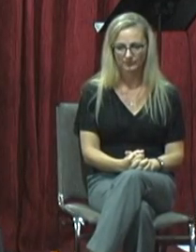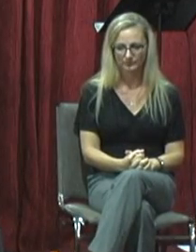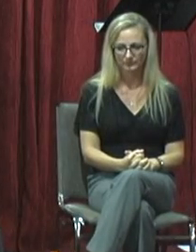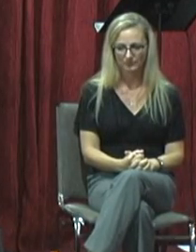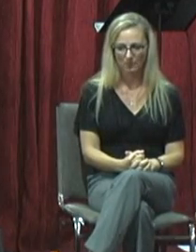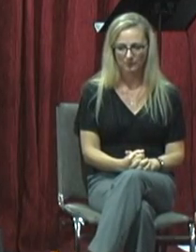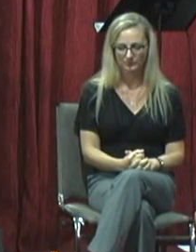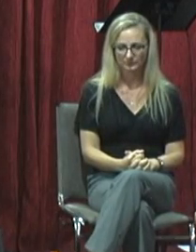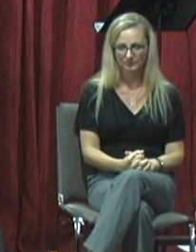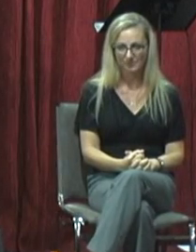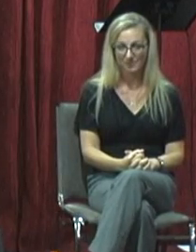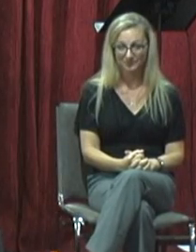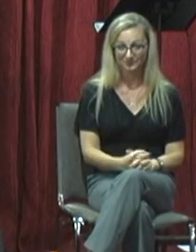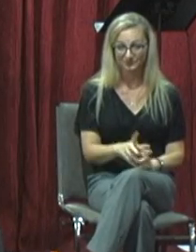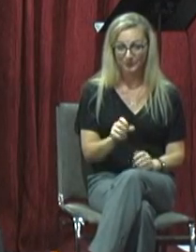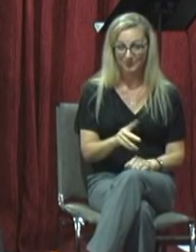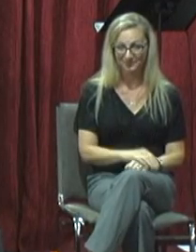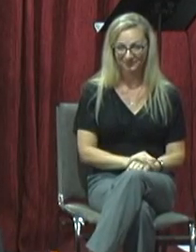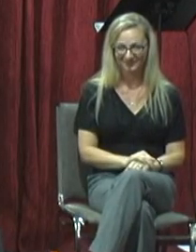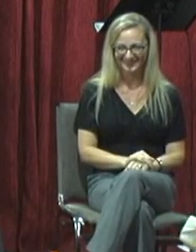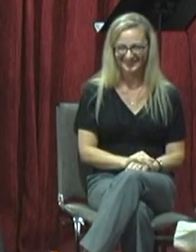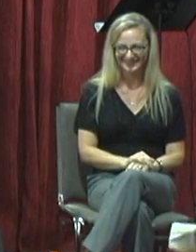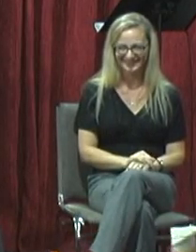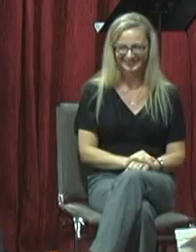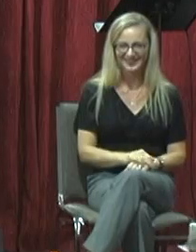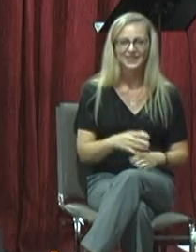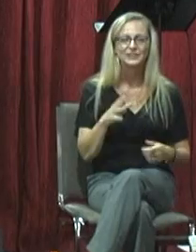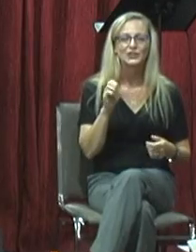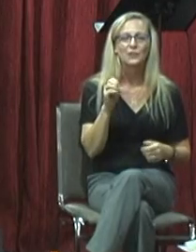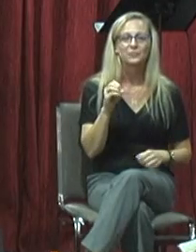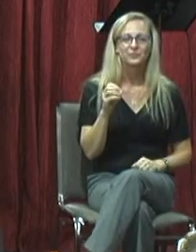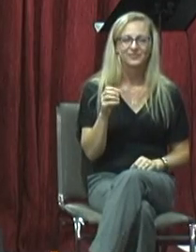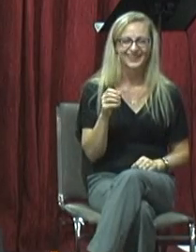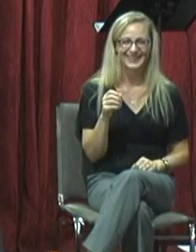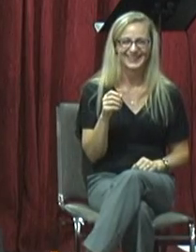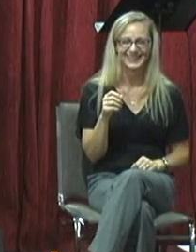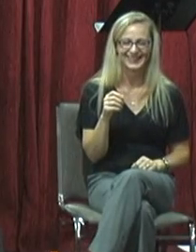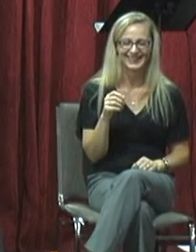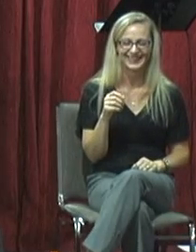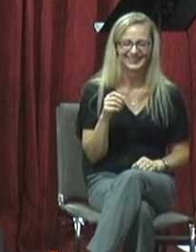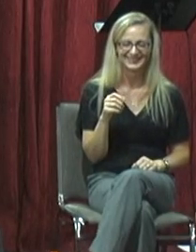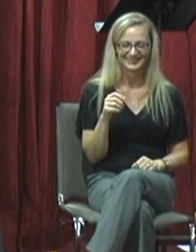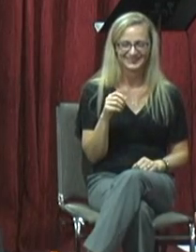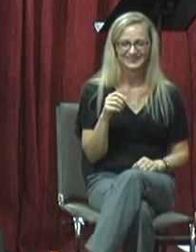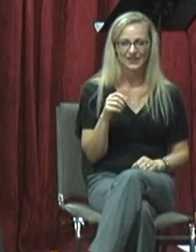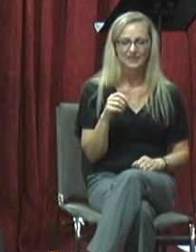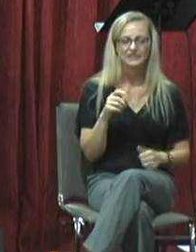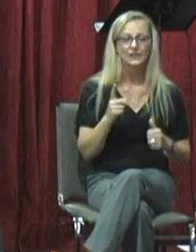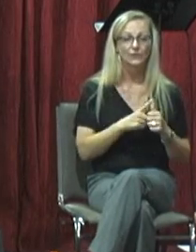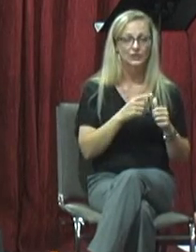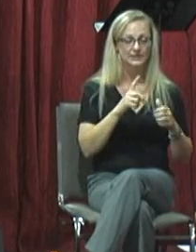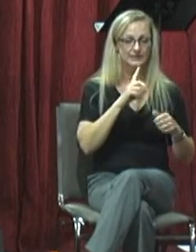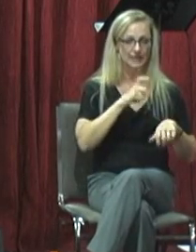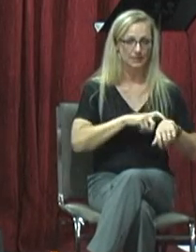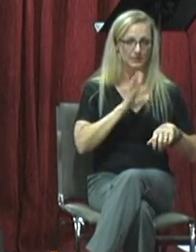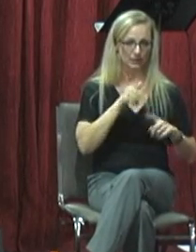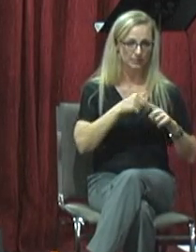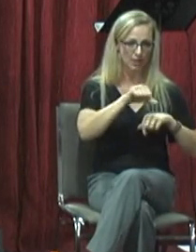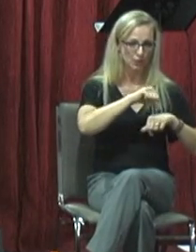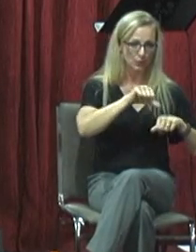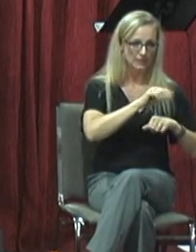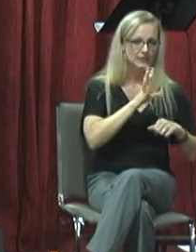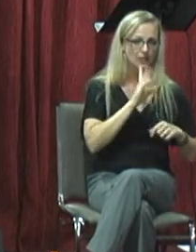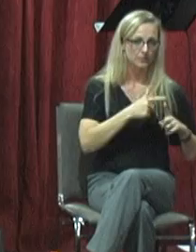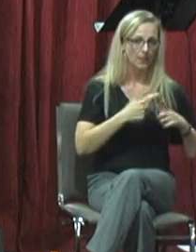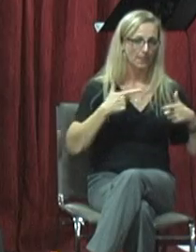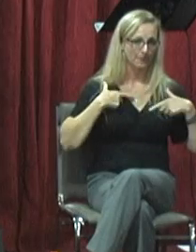first appears. So the first occurrence of anoint is in a verse in Exodus where it's speaking about the priestly